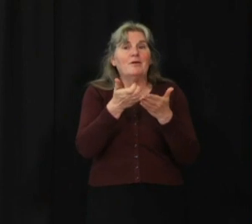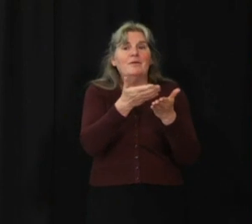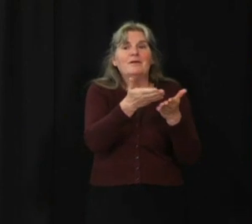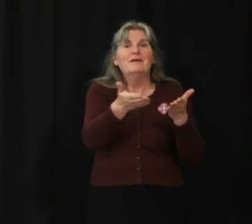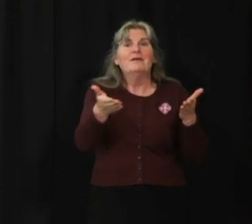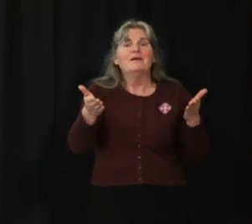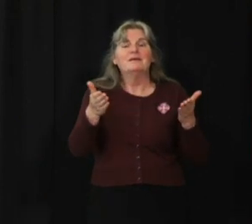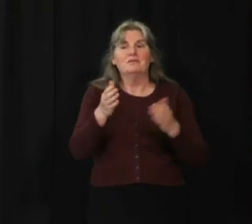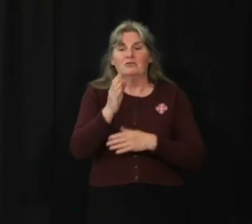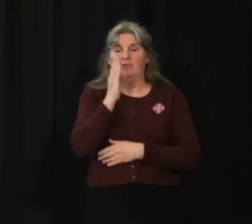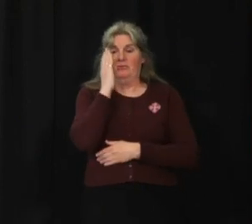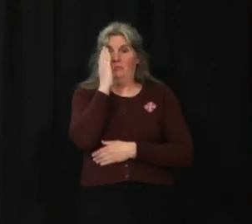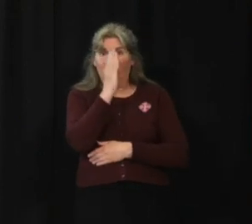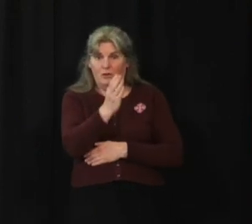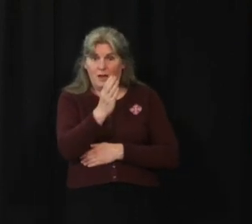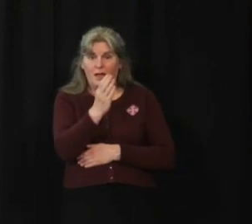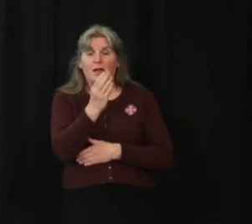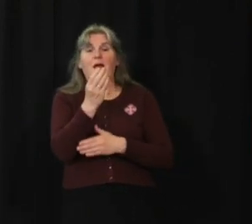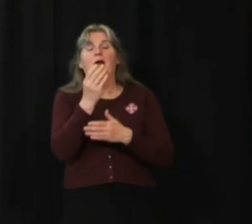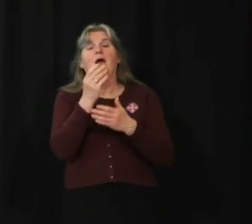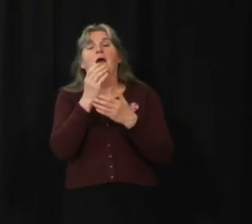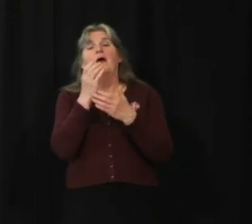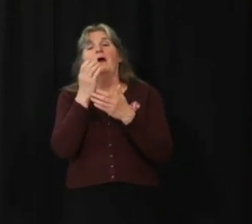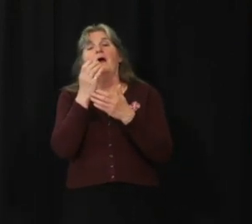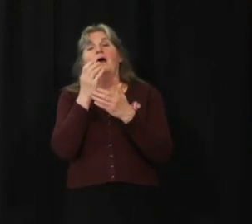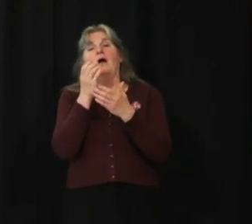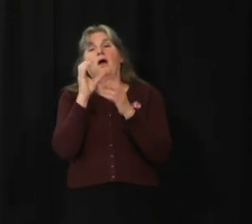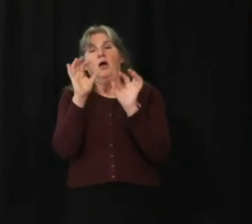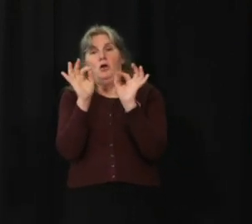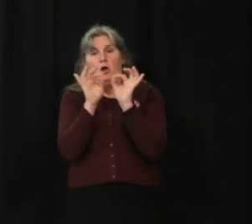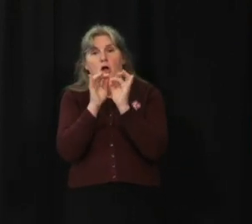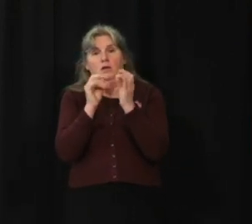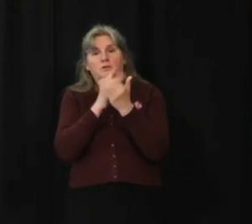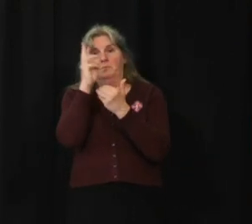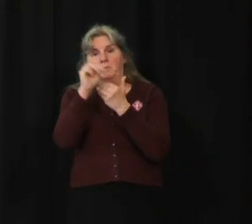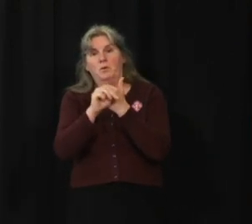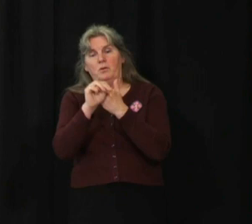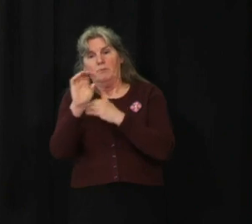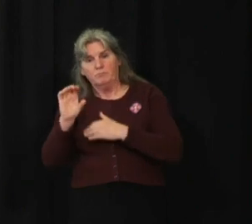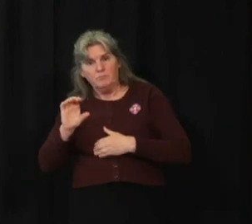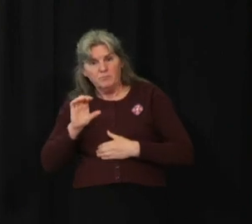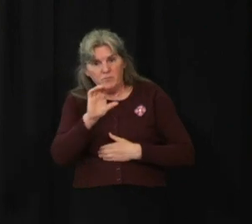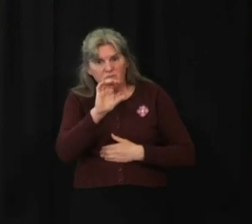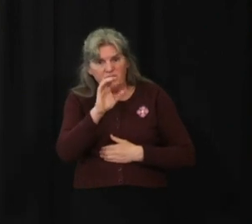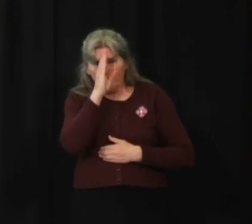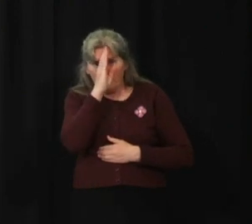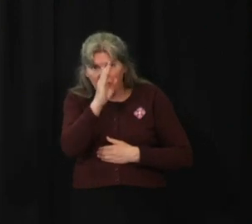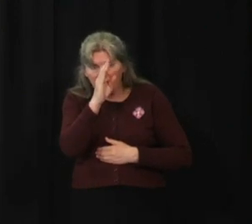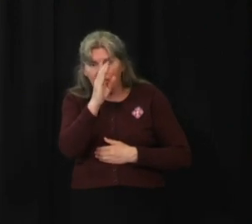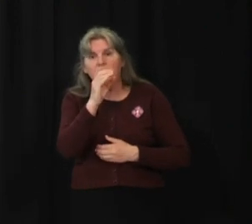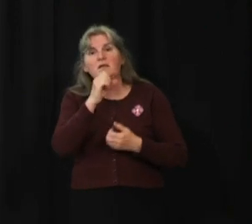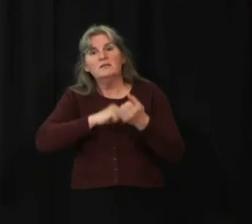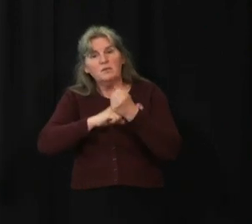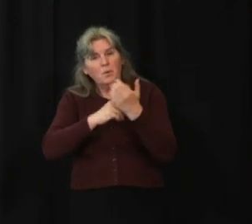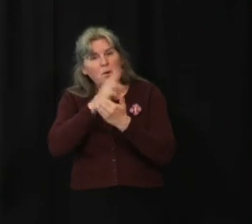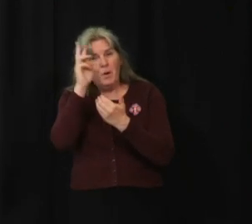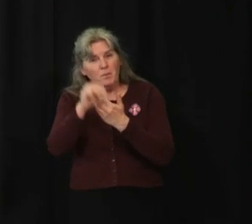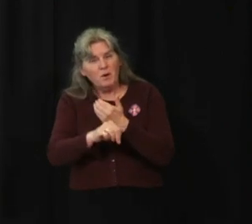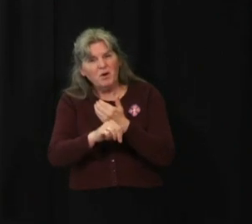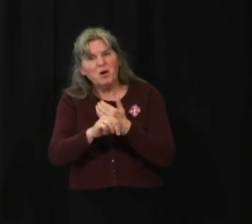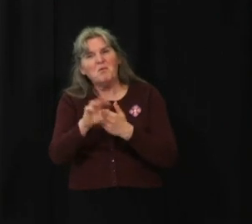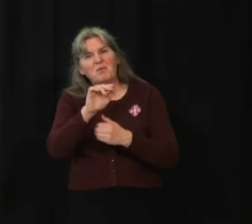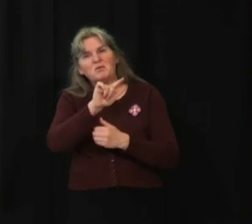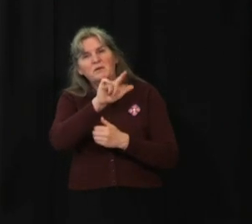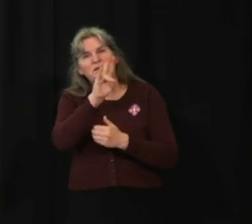Direct cost to our government as far as incentives is reaching around $27 million. We do have, Claudienne, a list of all of